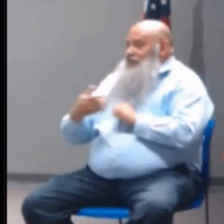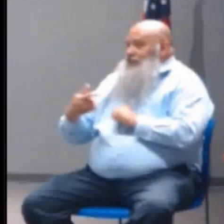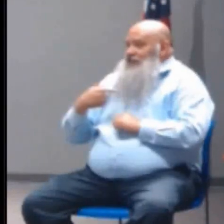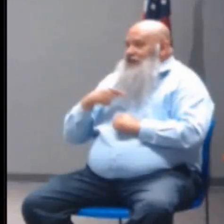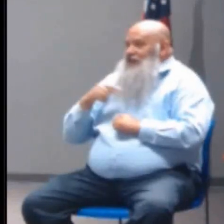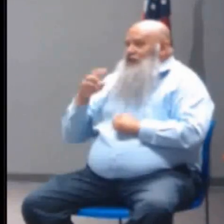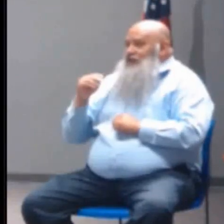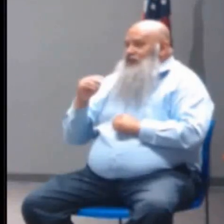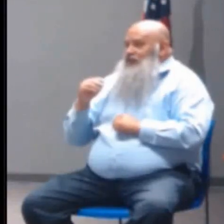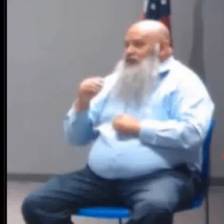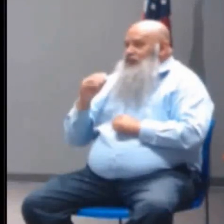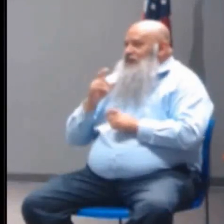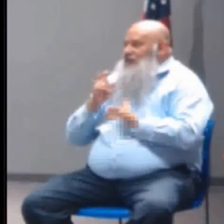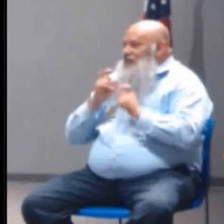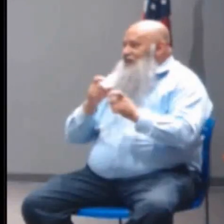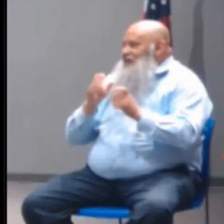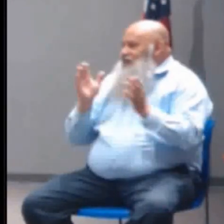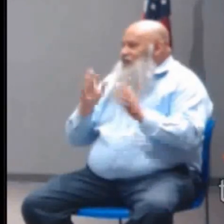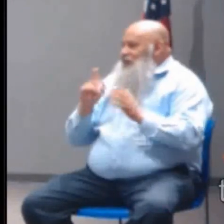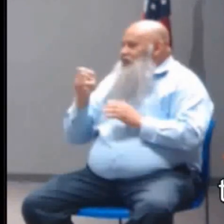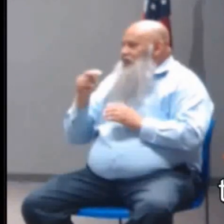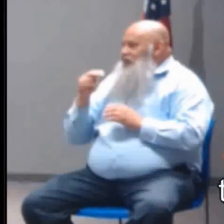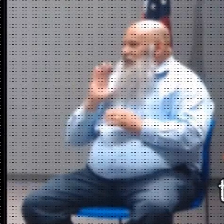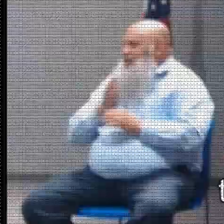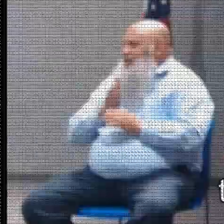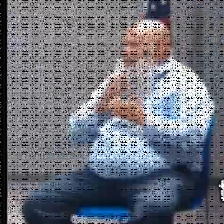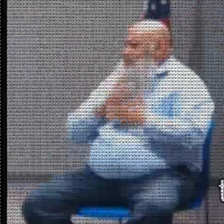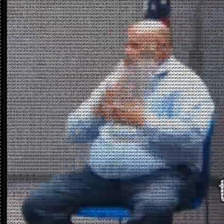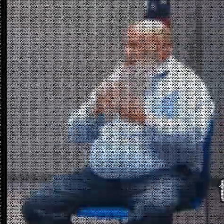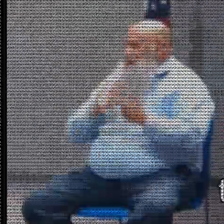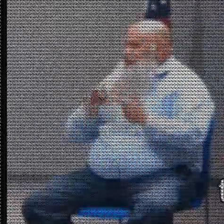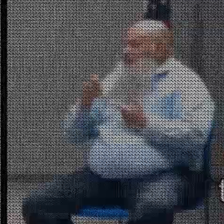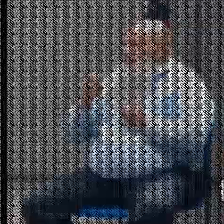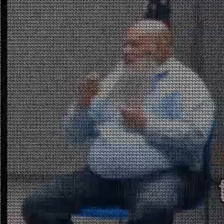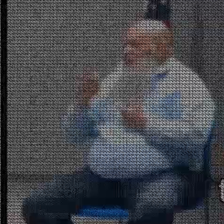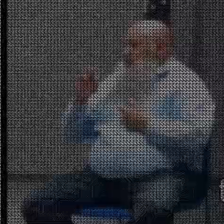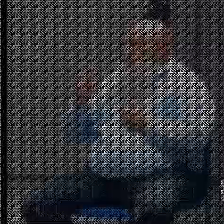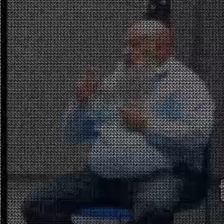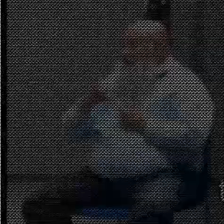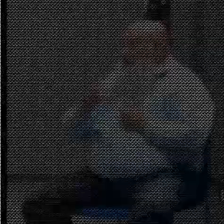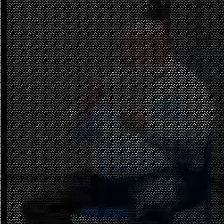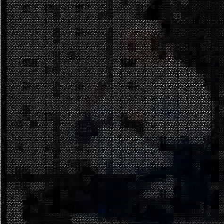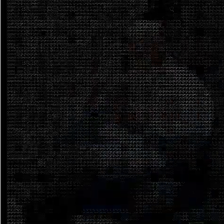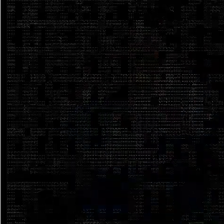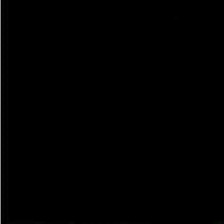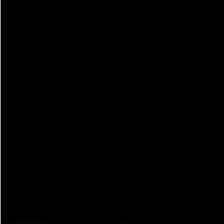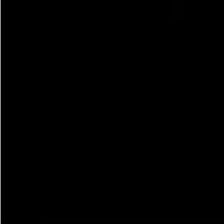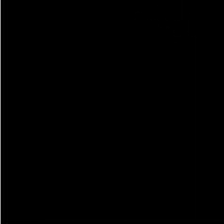to give a small token of our appreciation to Ms. Murdoch. So, Ms. Murdoch, if you would come back.